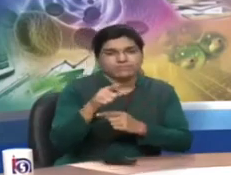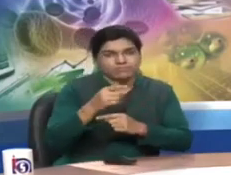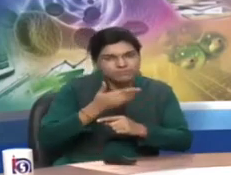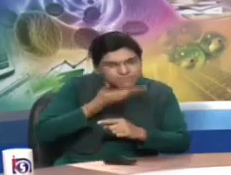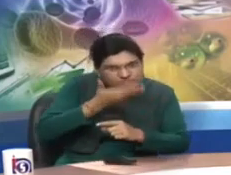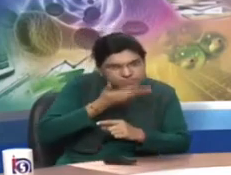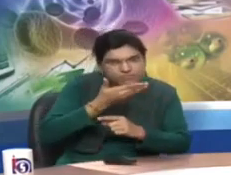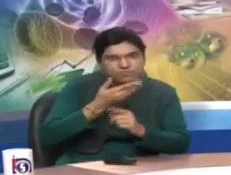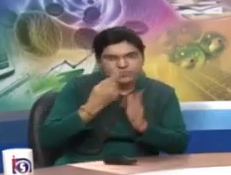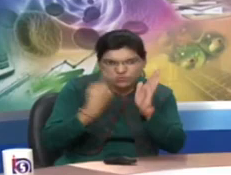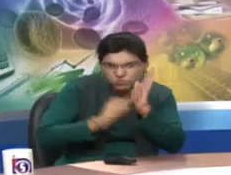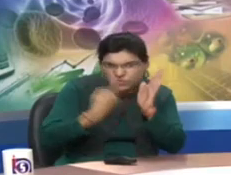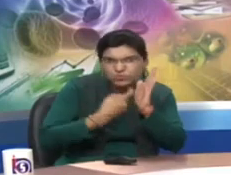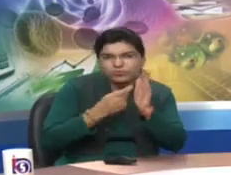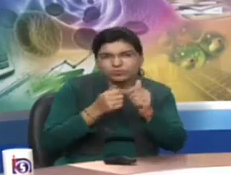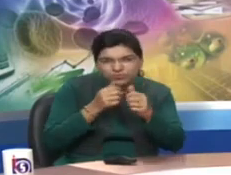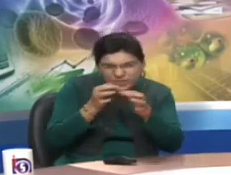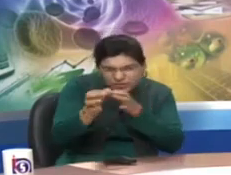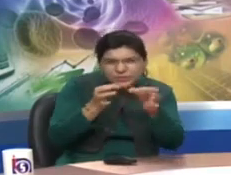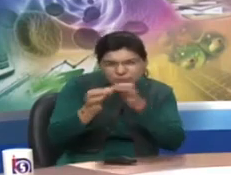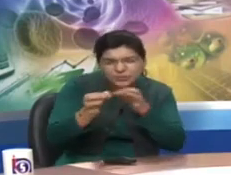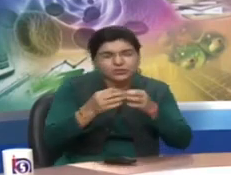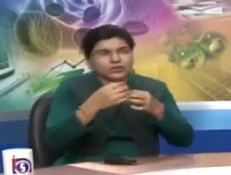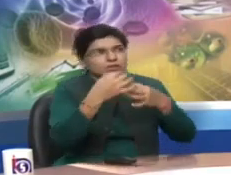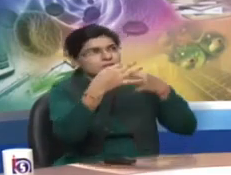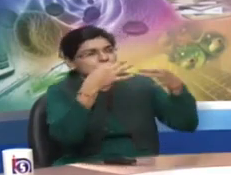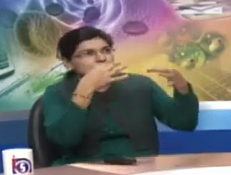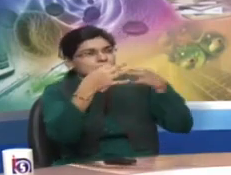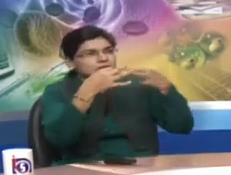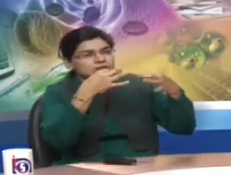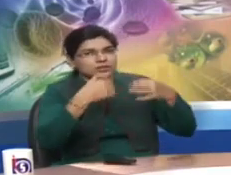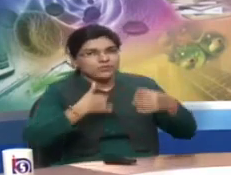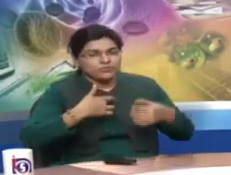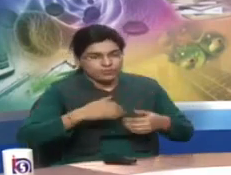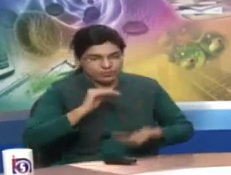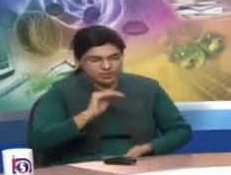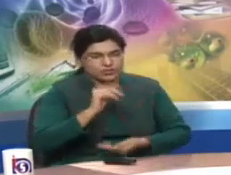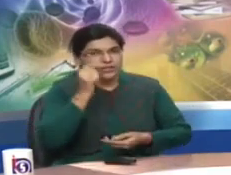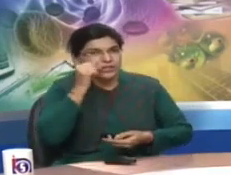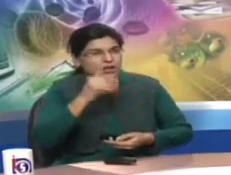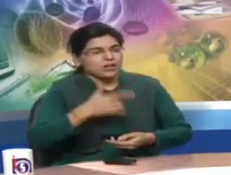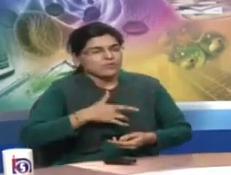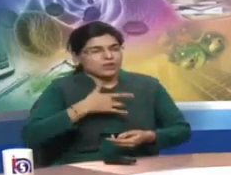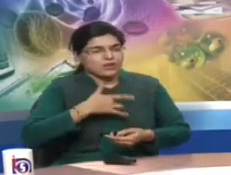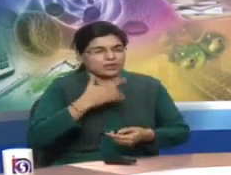results of those reflections.